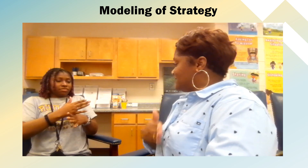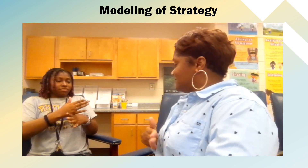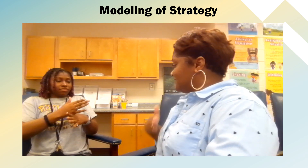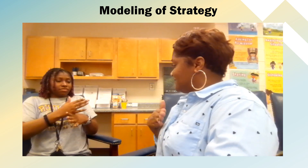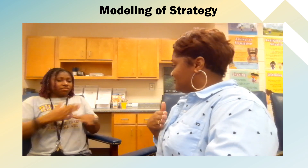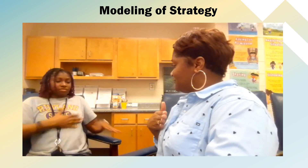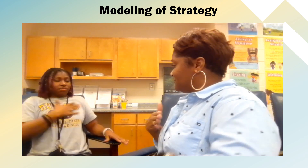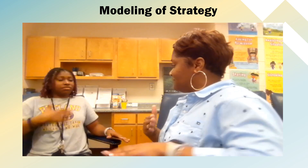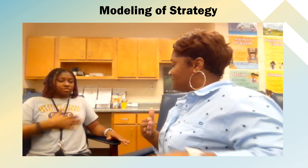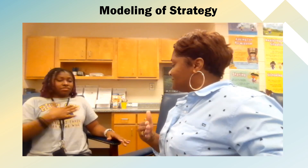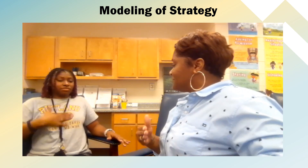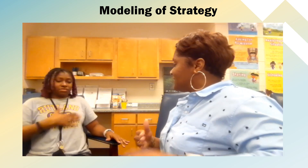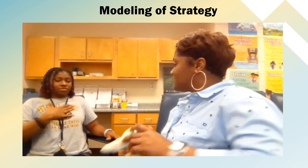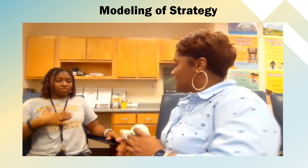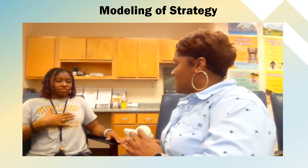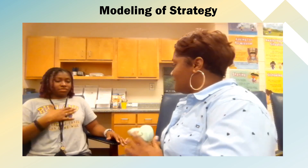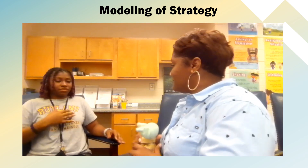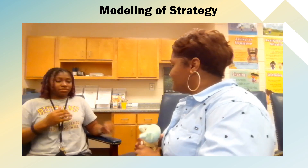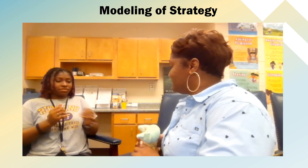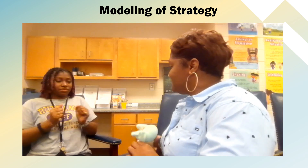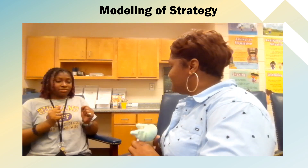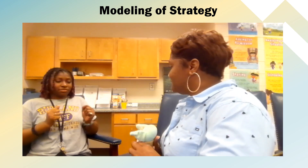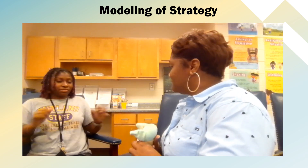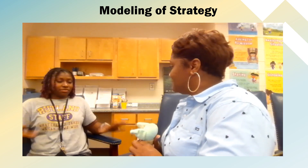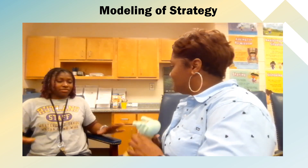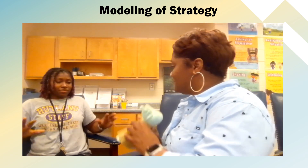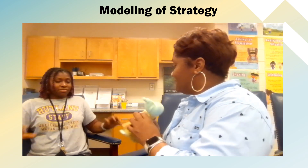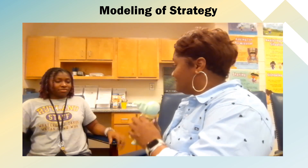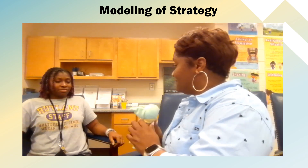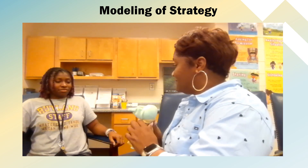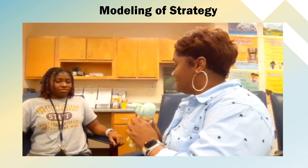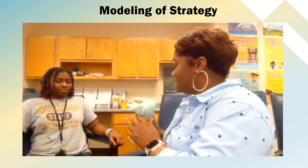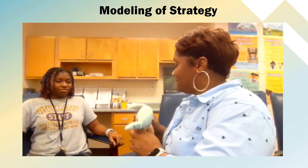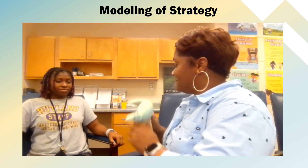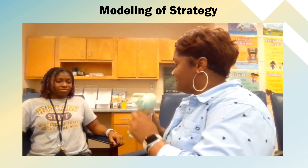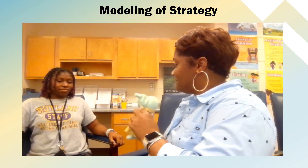please. Good job.